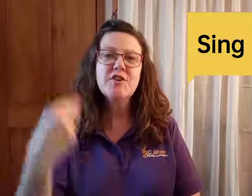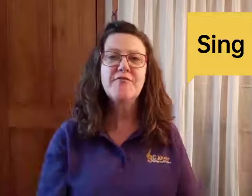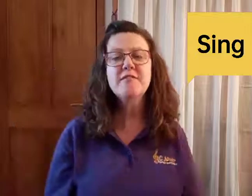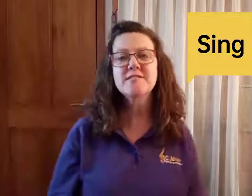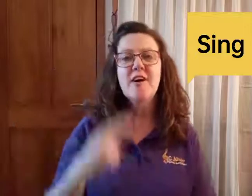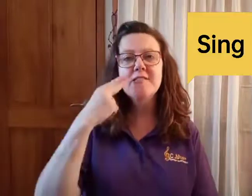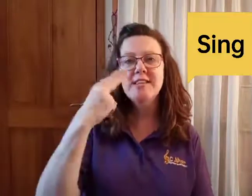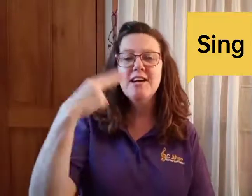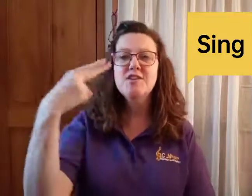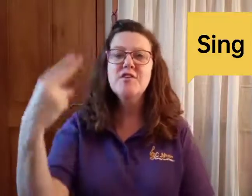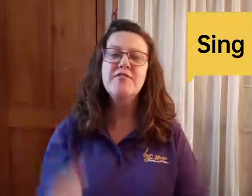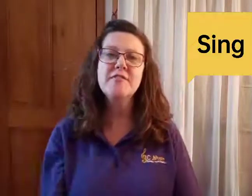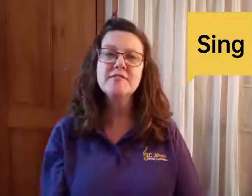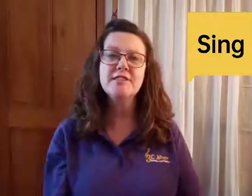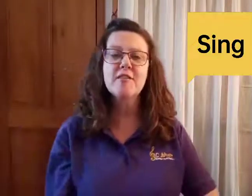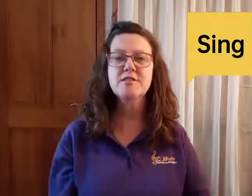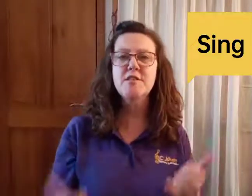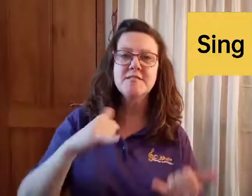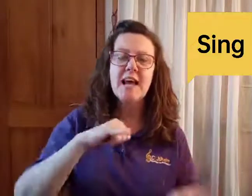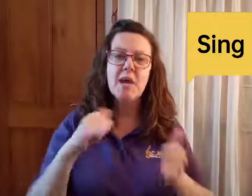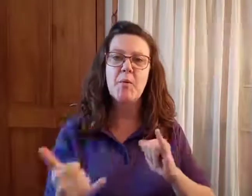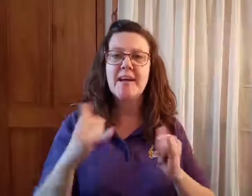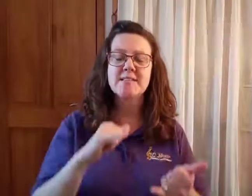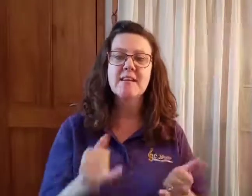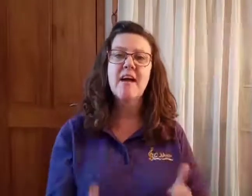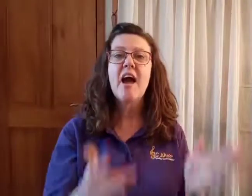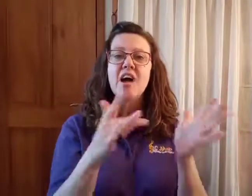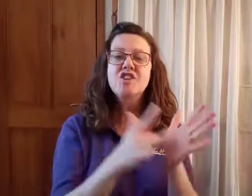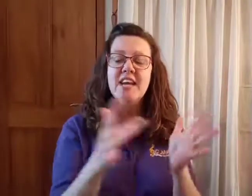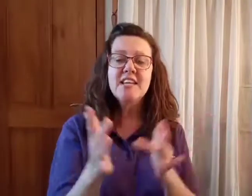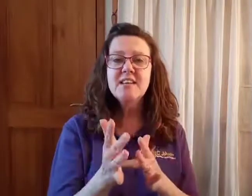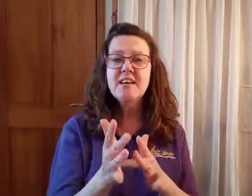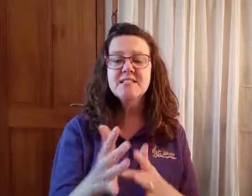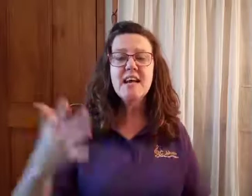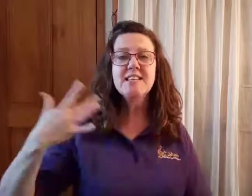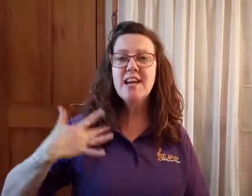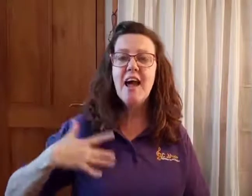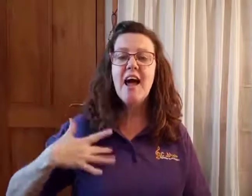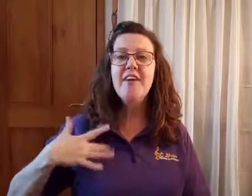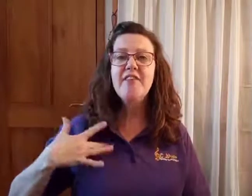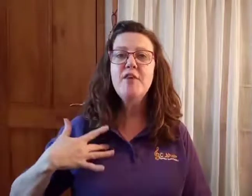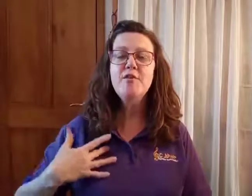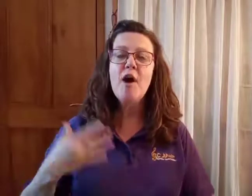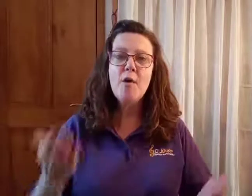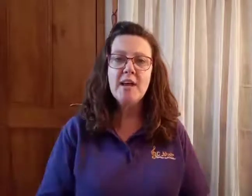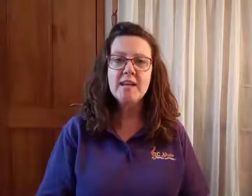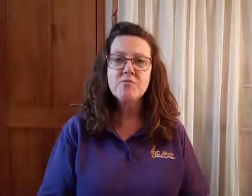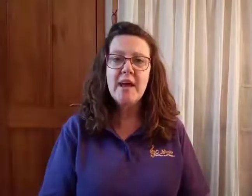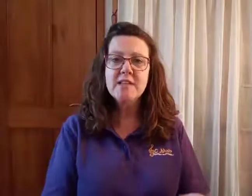joyful song, sing a joyful song to celebrate. Jesus is alive, you know he's